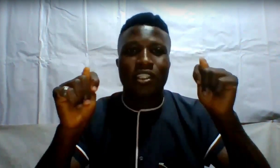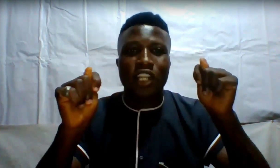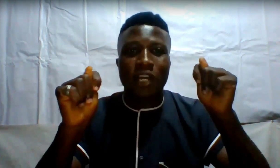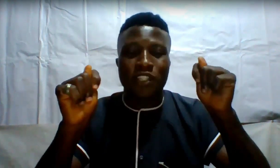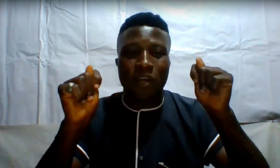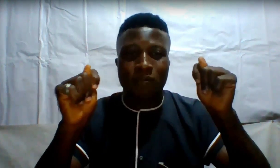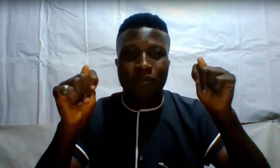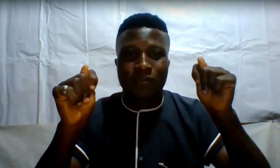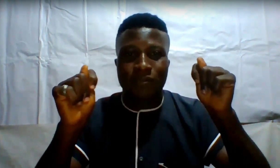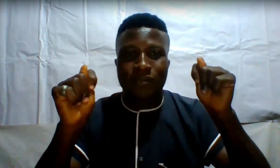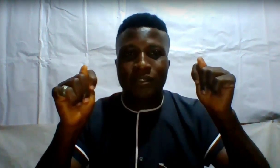V,